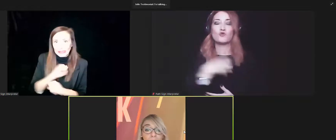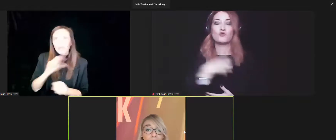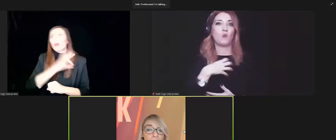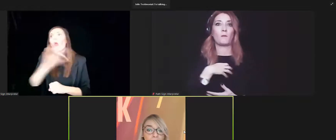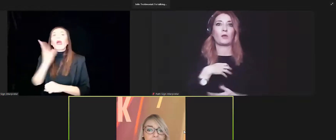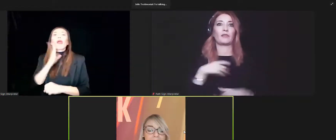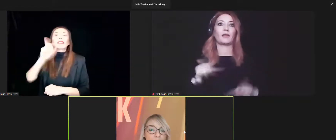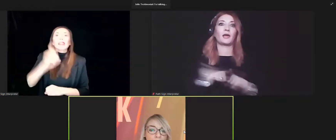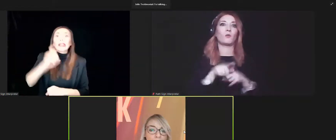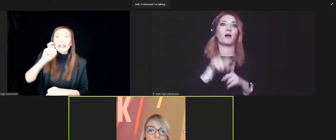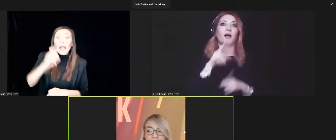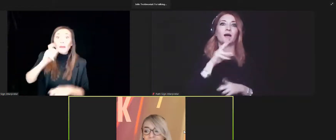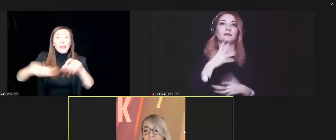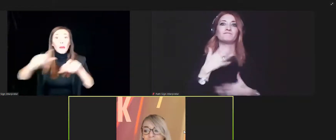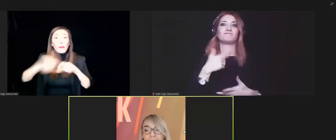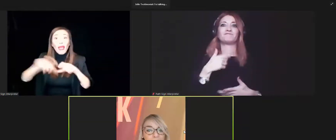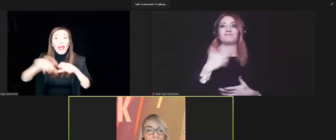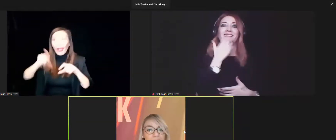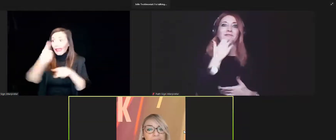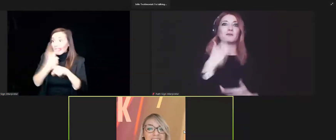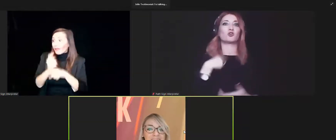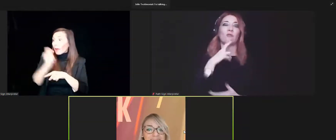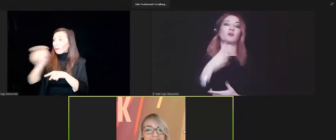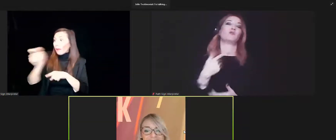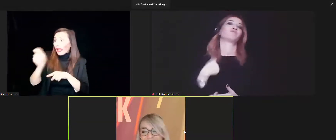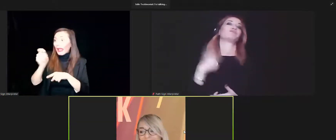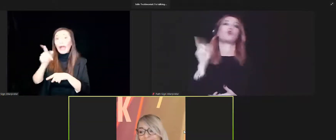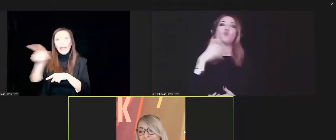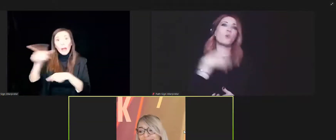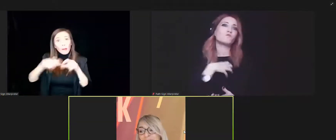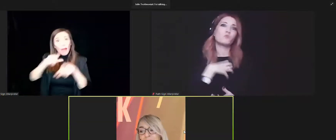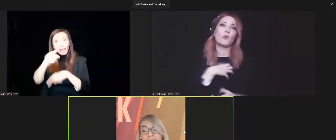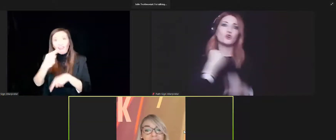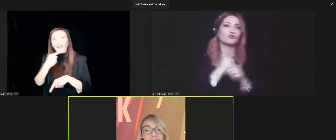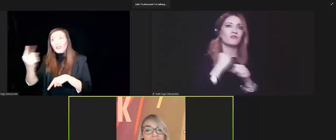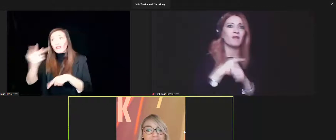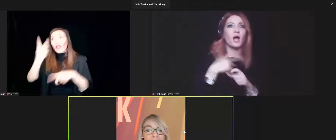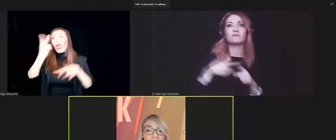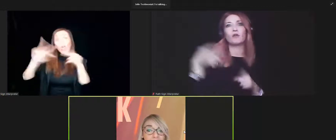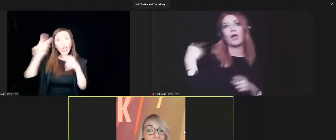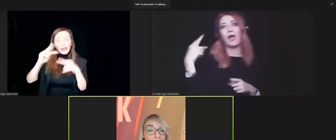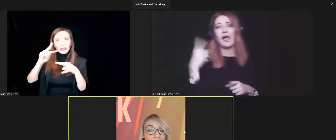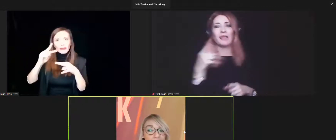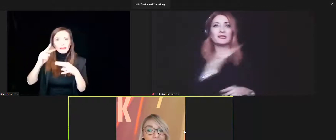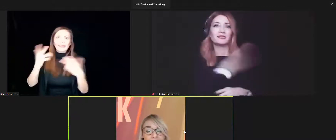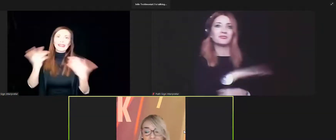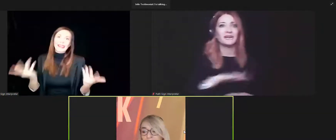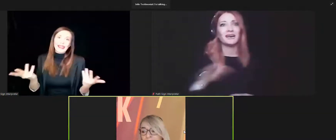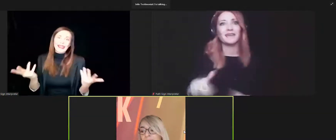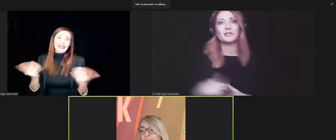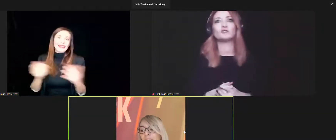You are completely normal. Congratulations. But